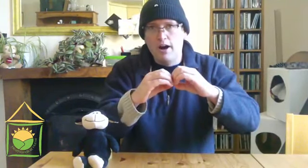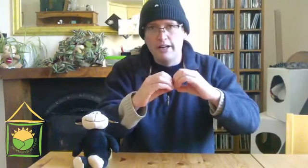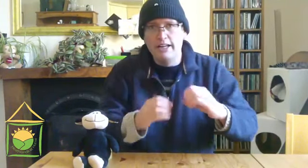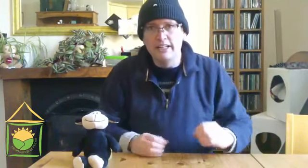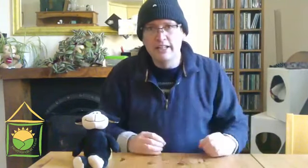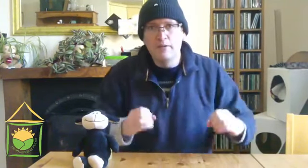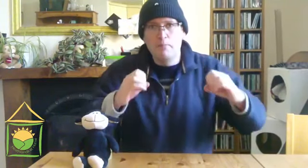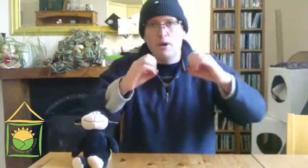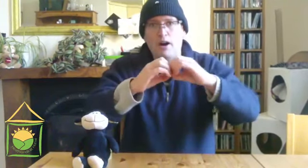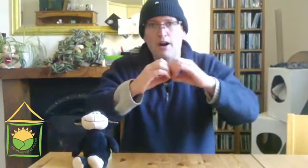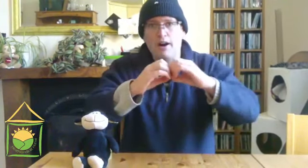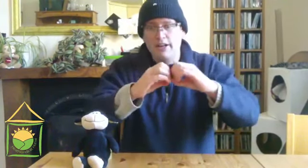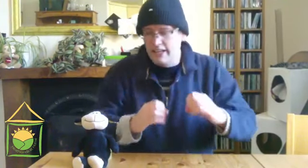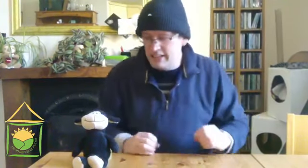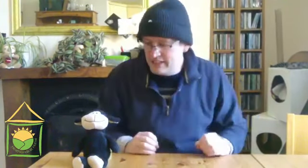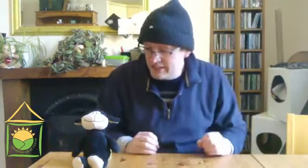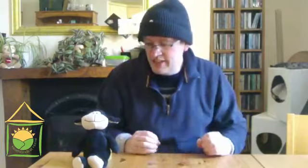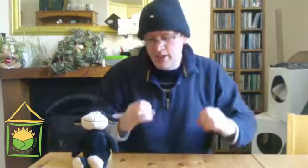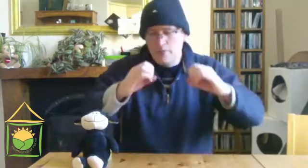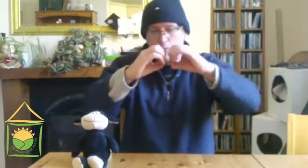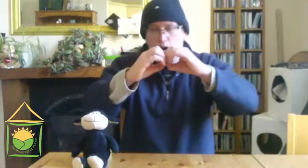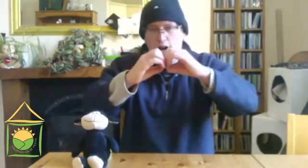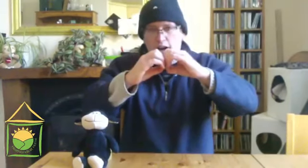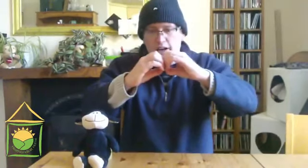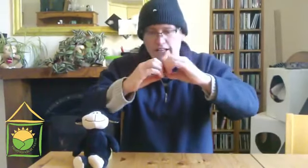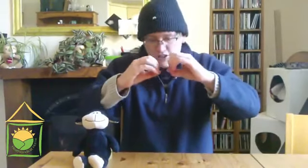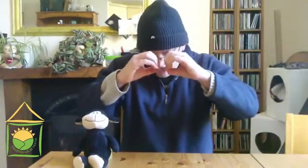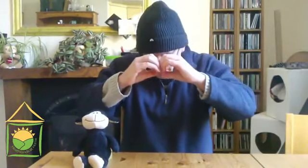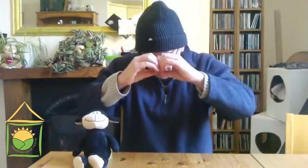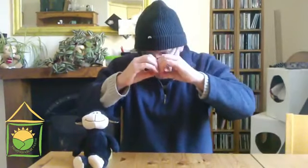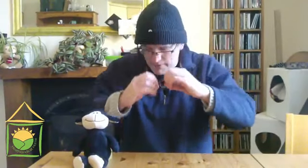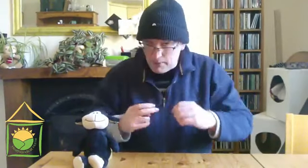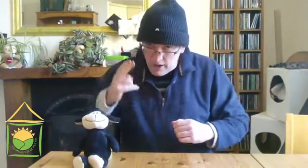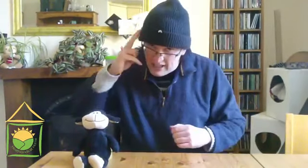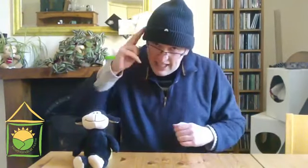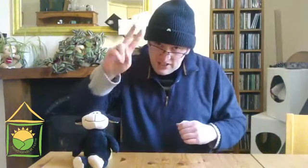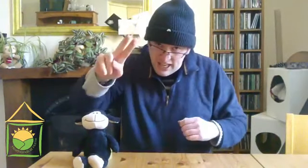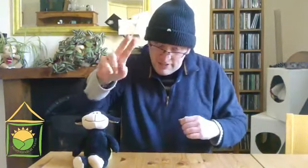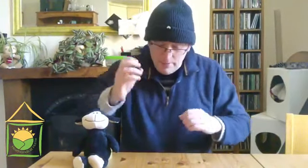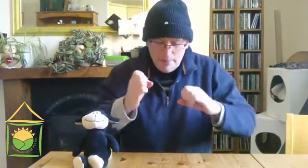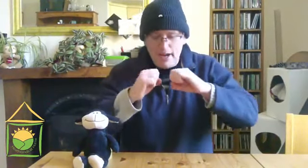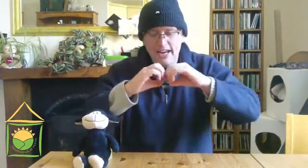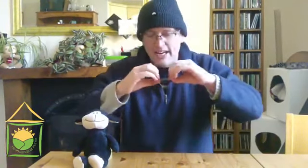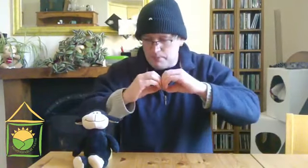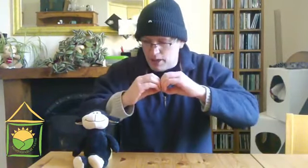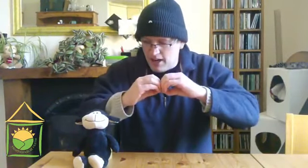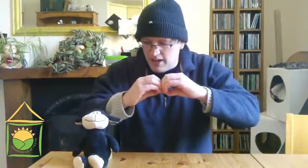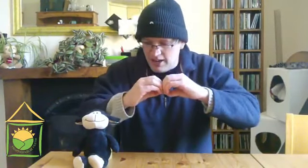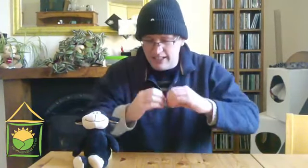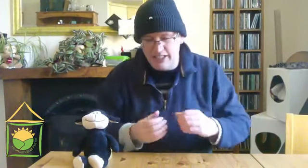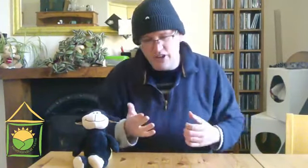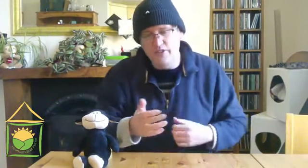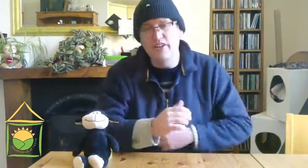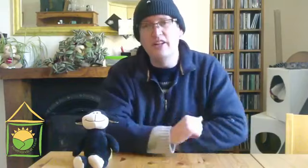Barney. Barney. Barney. So it's a B for Barney. His name, remember, is Barney. So I'm doing